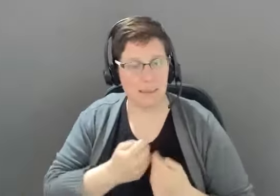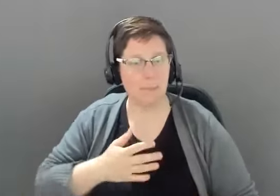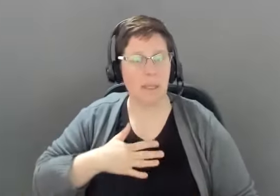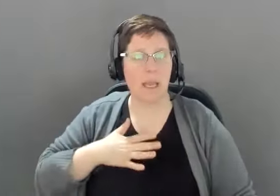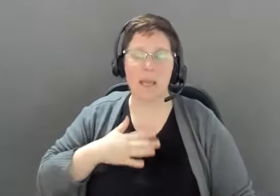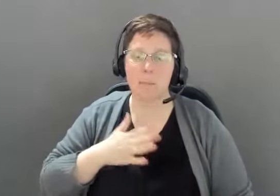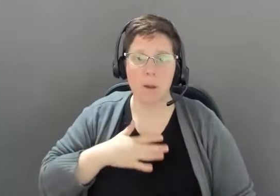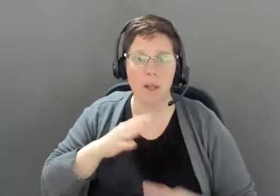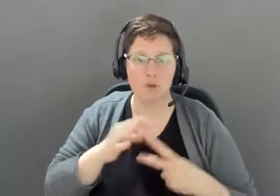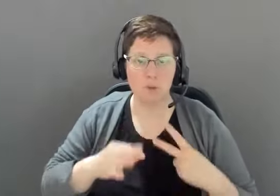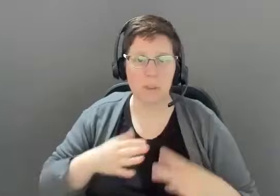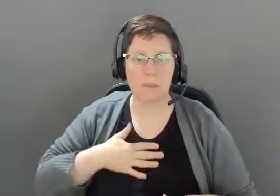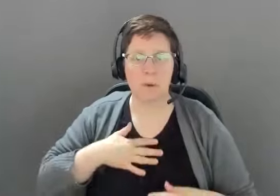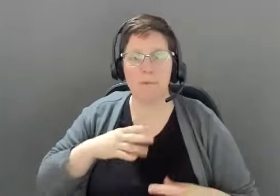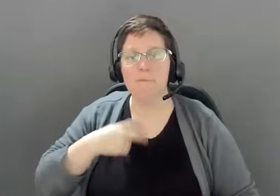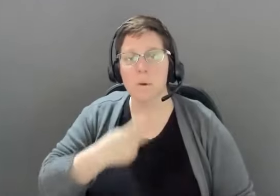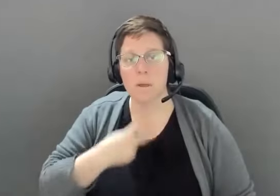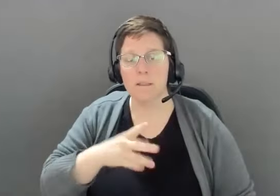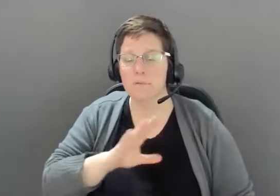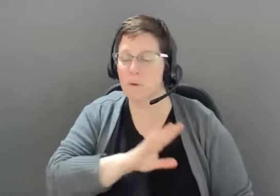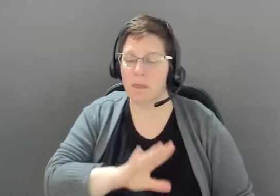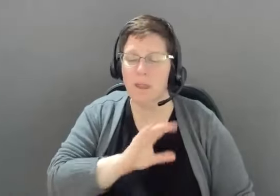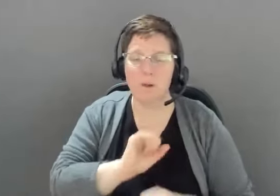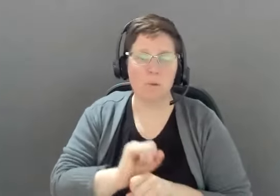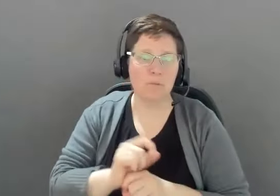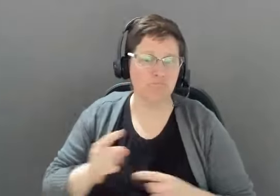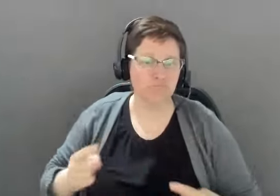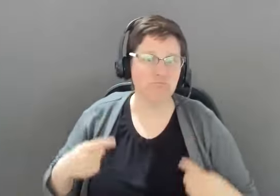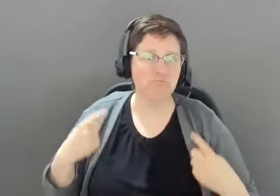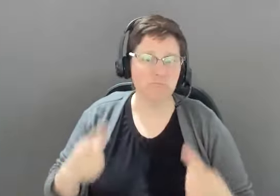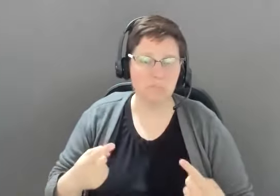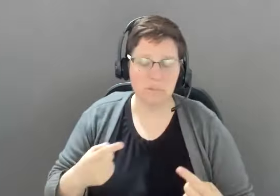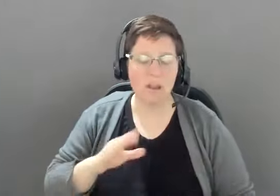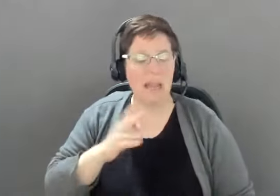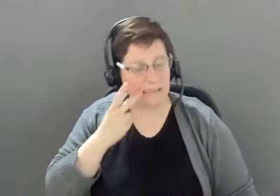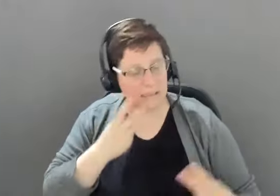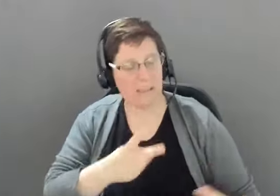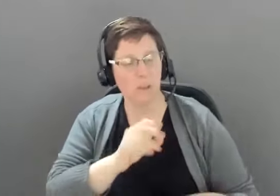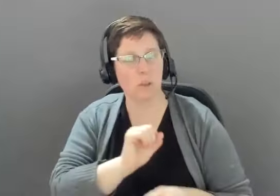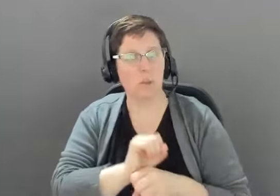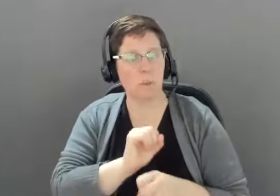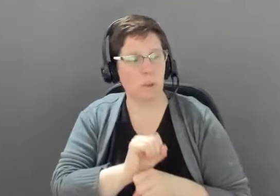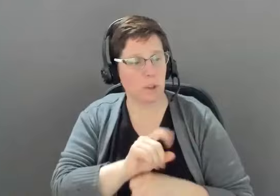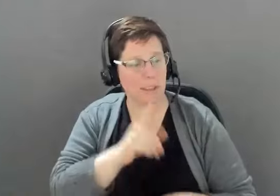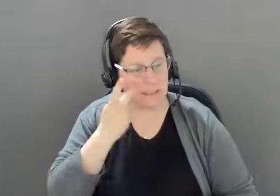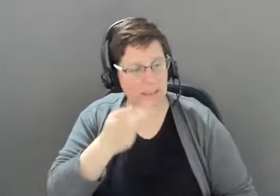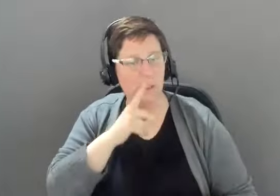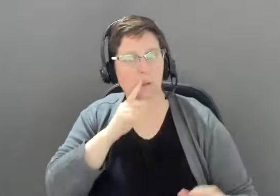and dedication to this cause. Our efforts have not gone unnoticed, and our commitment to creating a more just and equitable society is